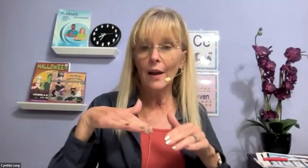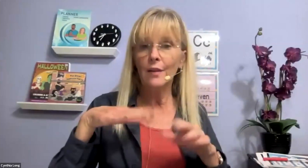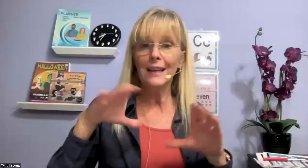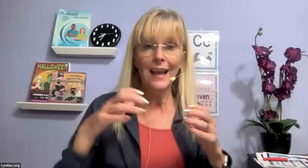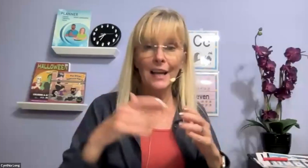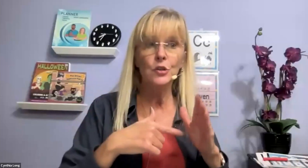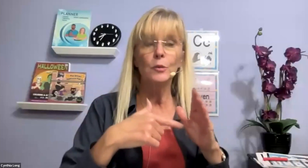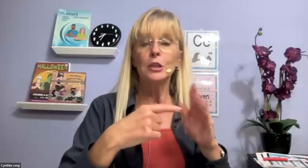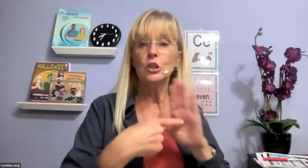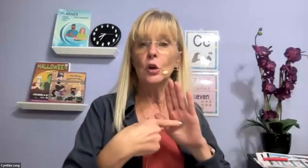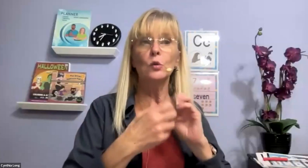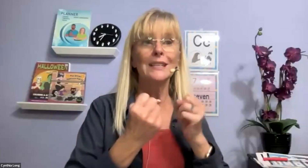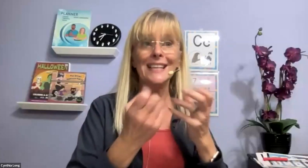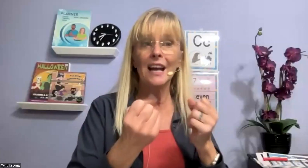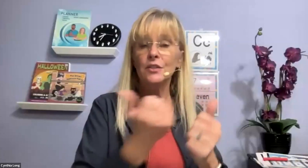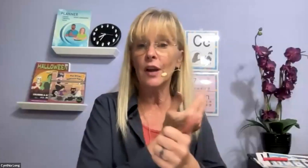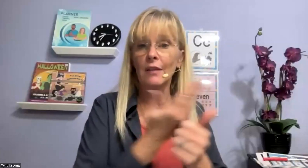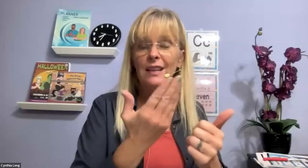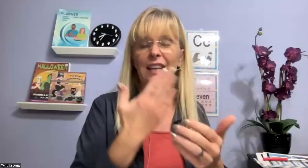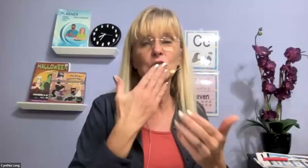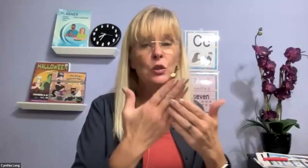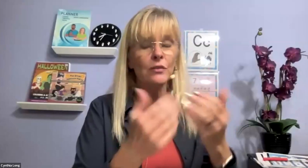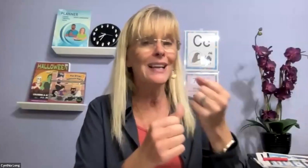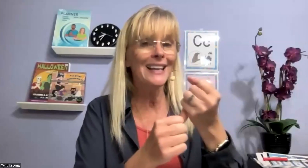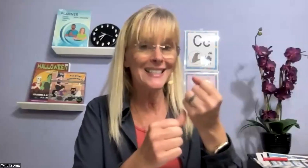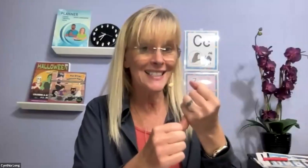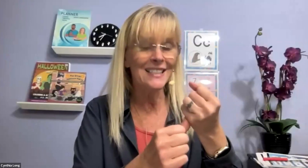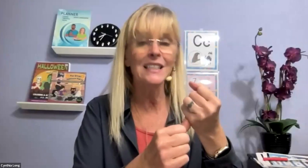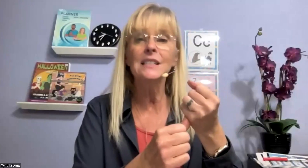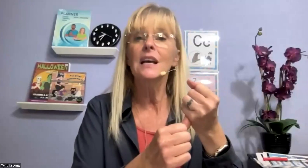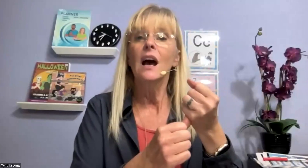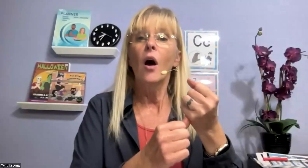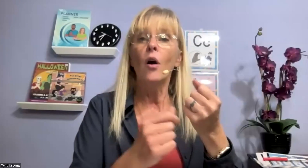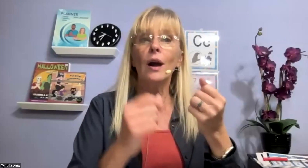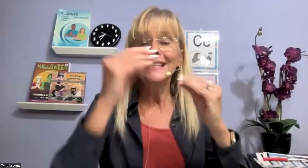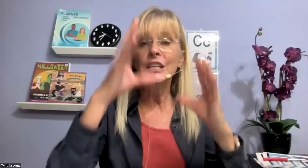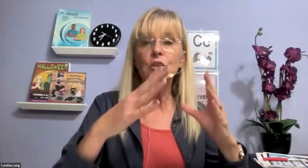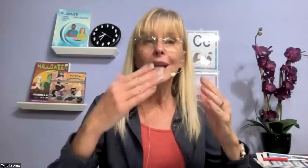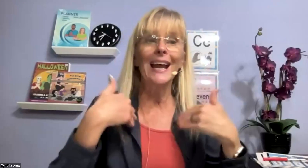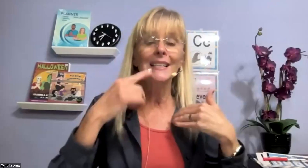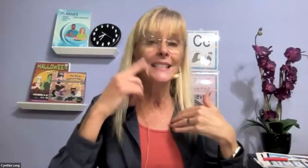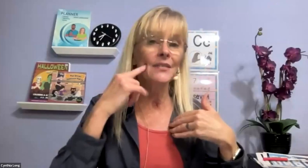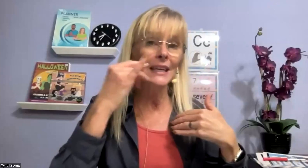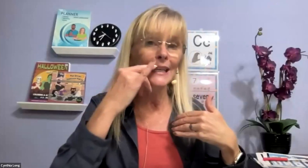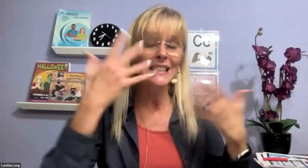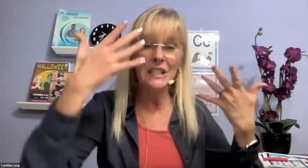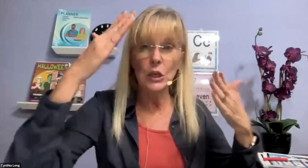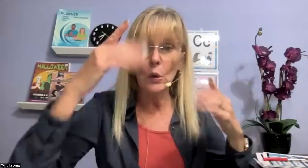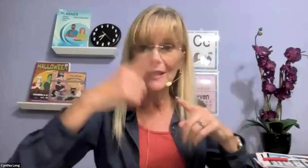around the classroom and show you the signs for everything. It's good for like assistants, or a teacher that has a deaf kid and doesn't know